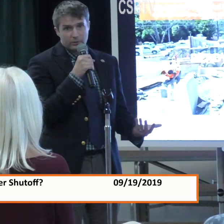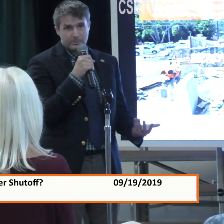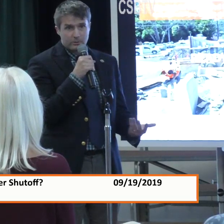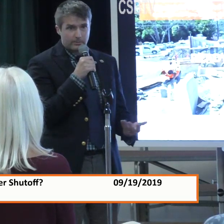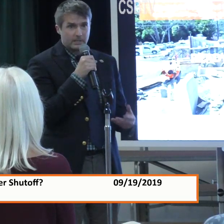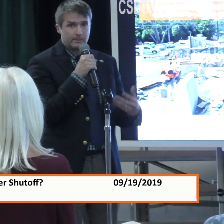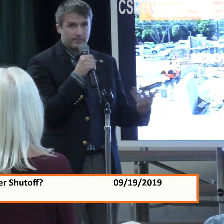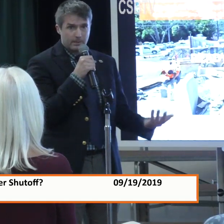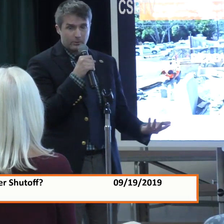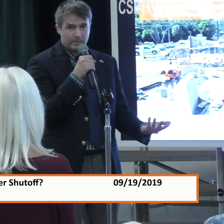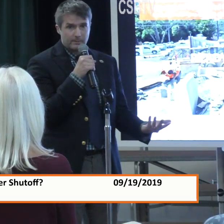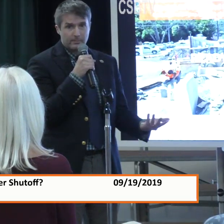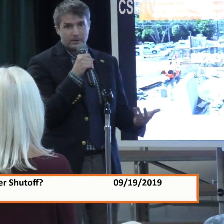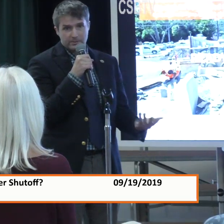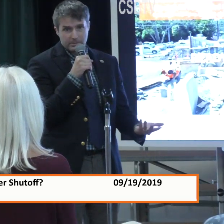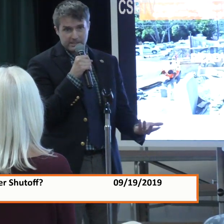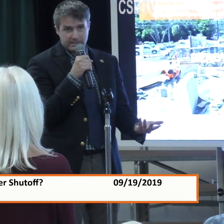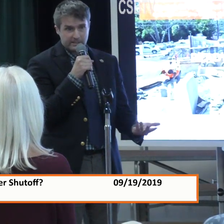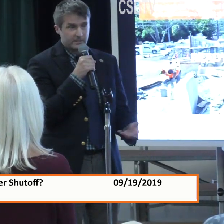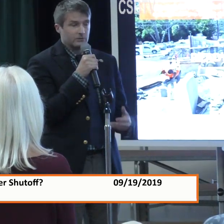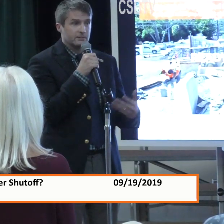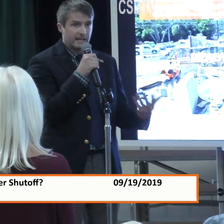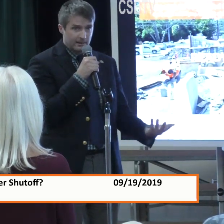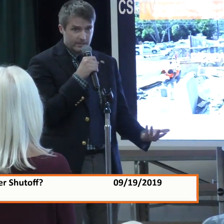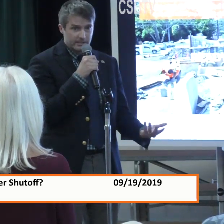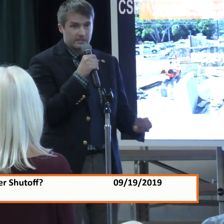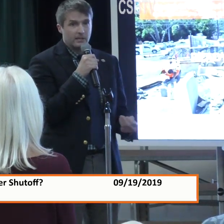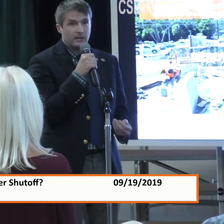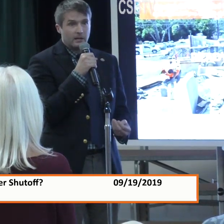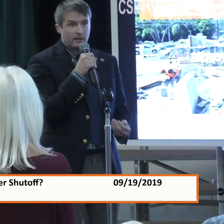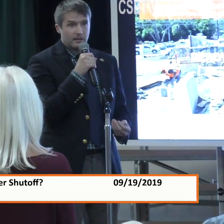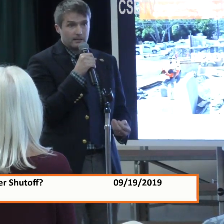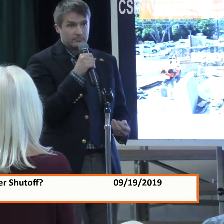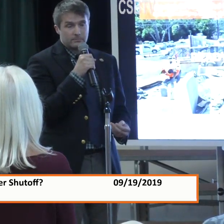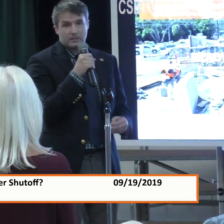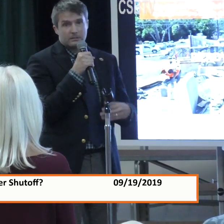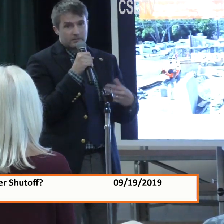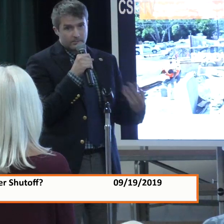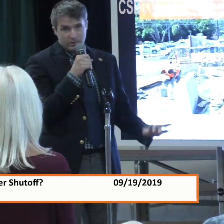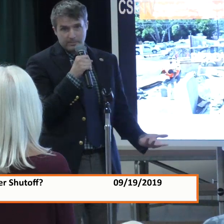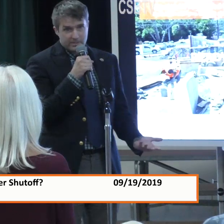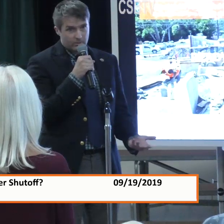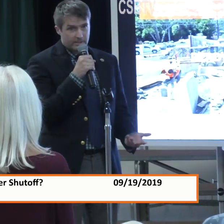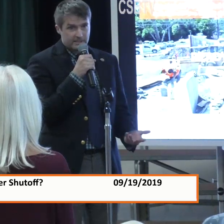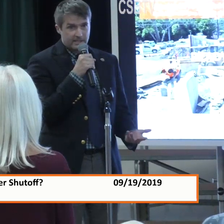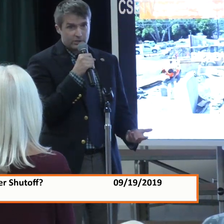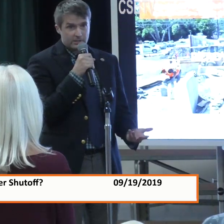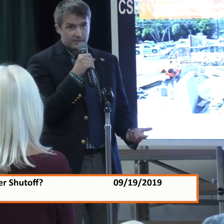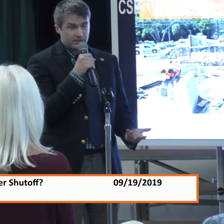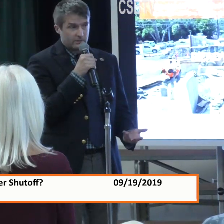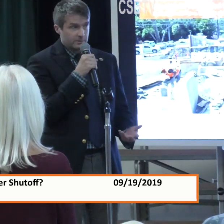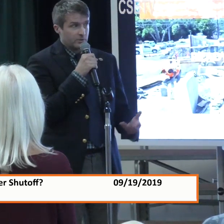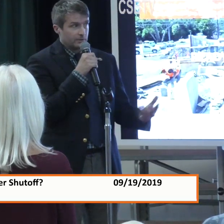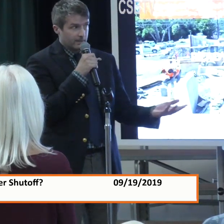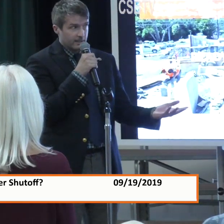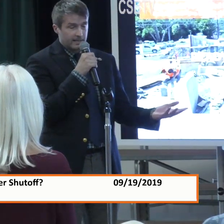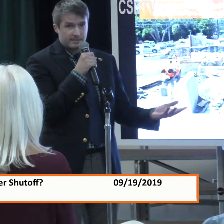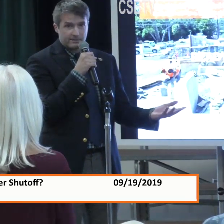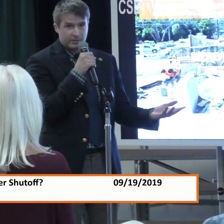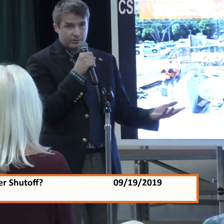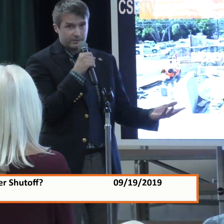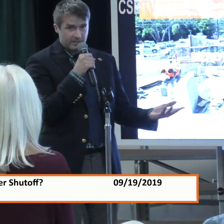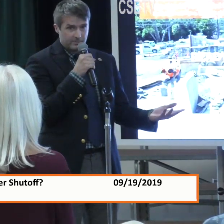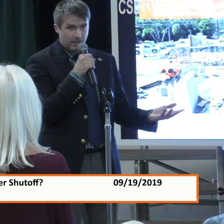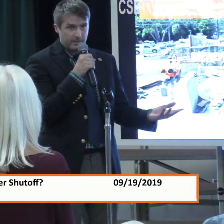community groups who are becoming part of the proceeding. This includes counties, community-based organizations, especially around the